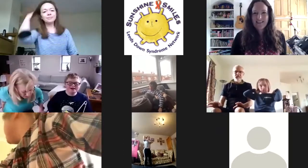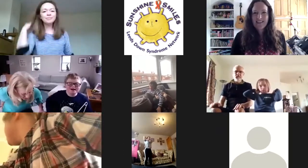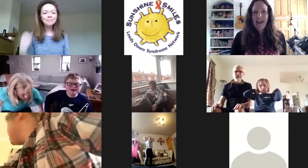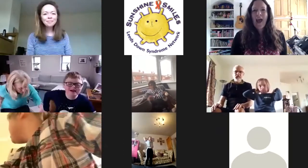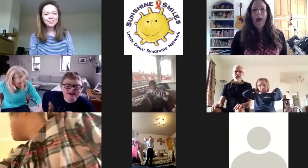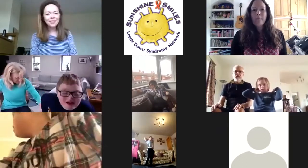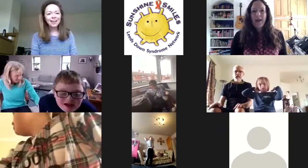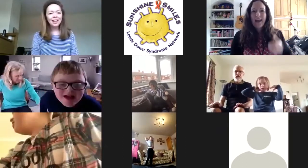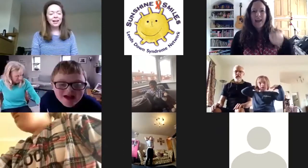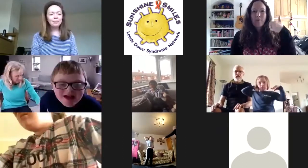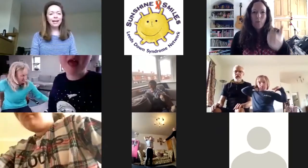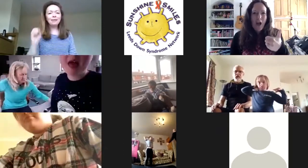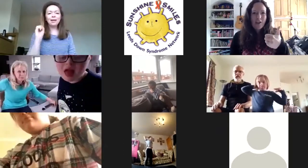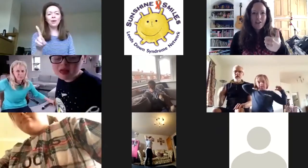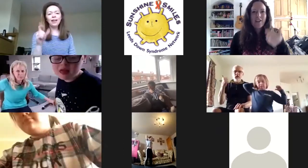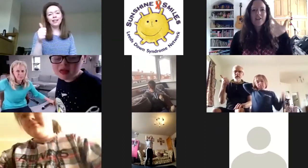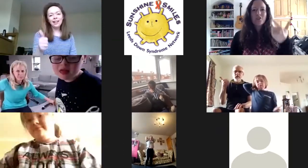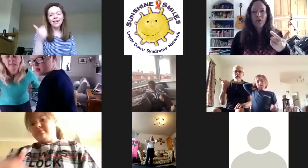this. Baby